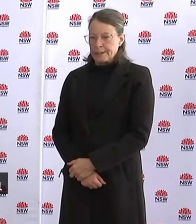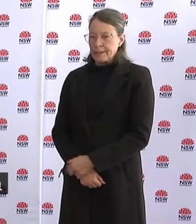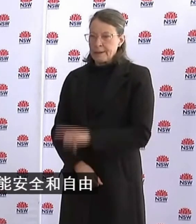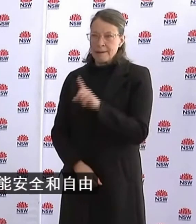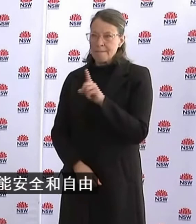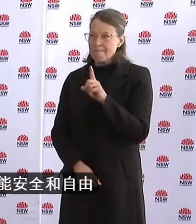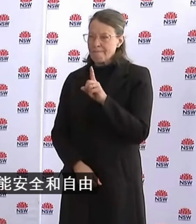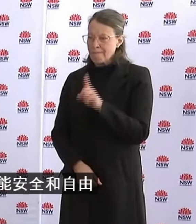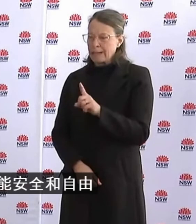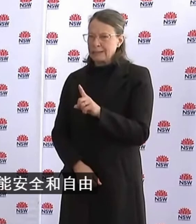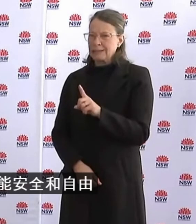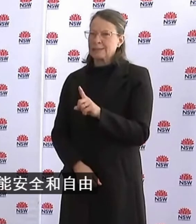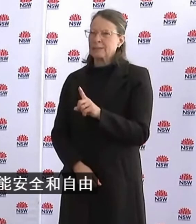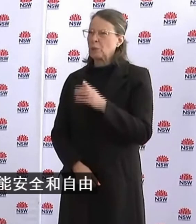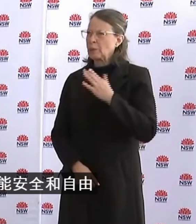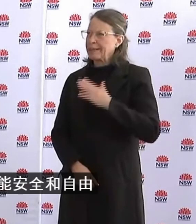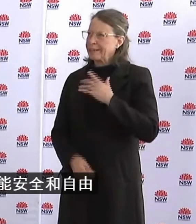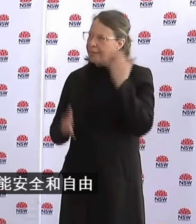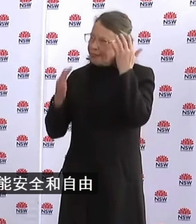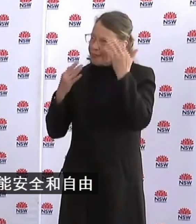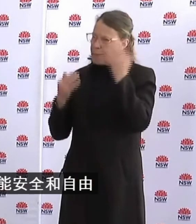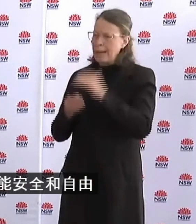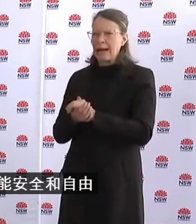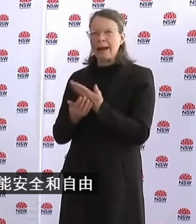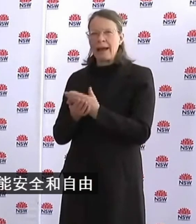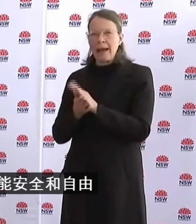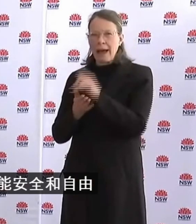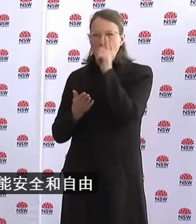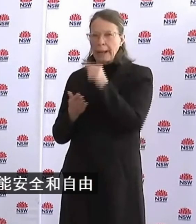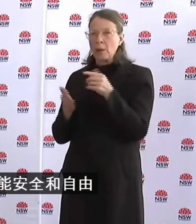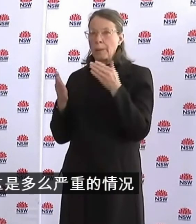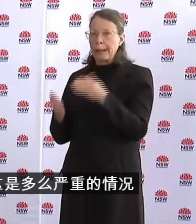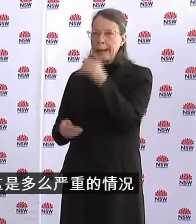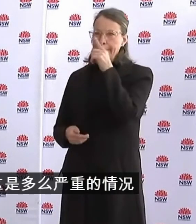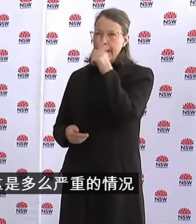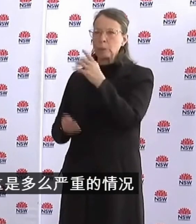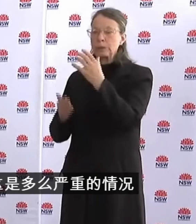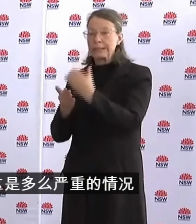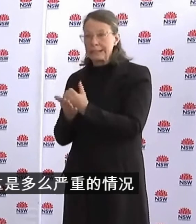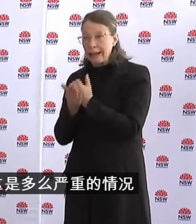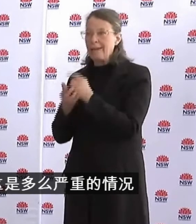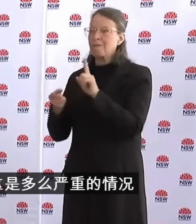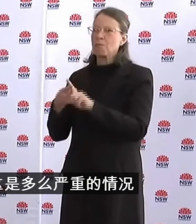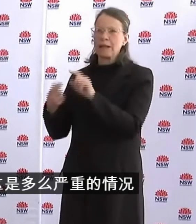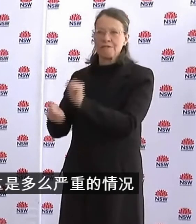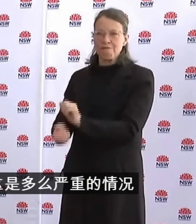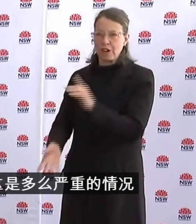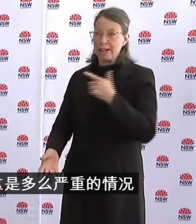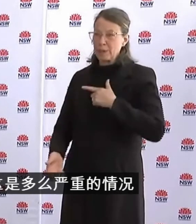government, is how can we allow our citizens to be as safe as possible and as free as possible given the existing risk. And I